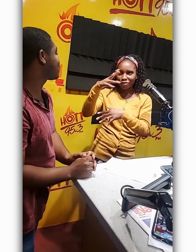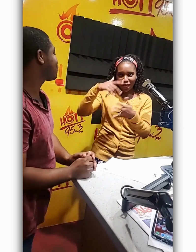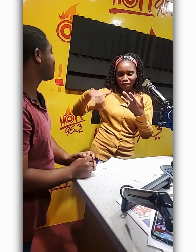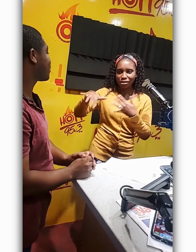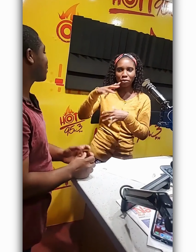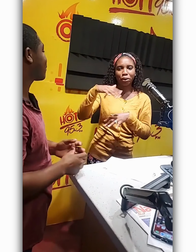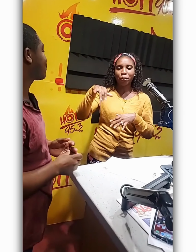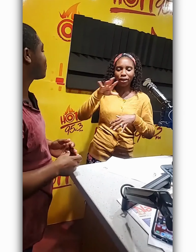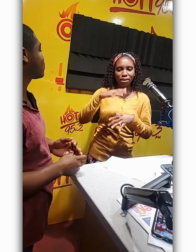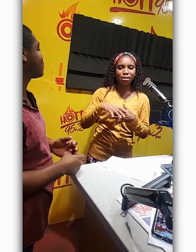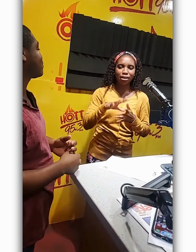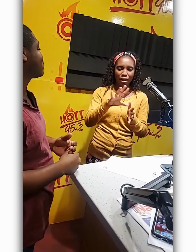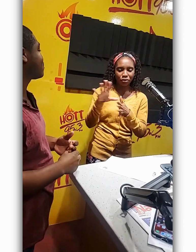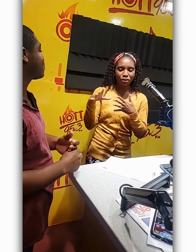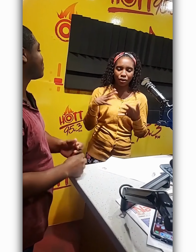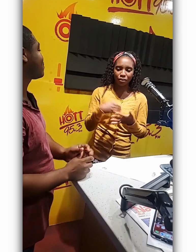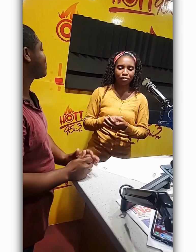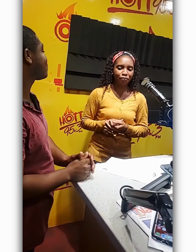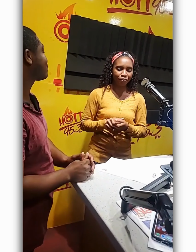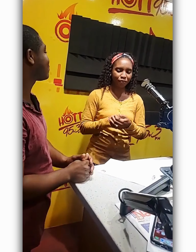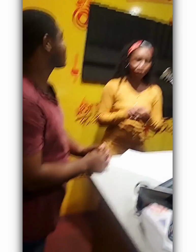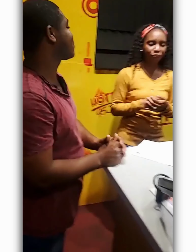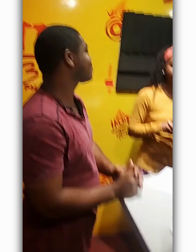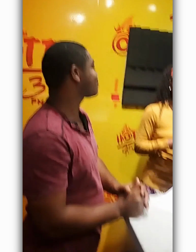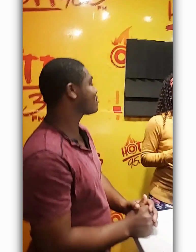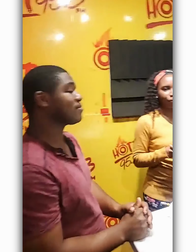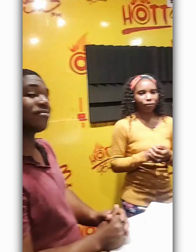interactions among the persons, to capture it all. Oh, nice.